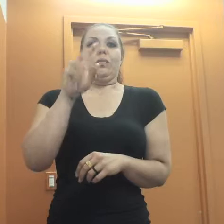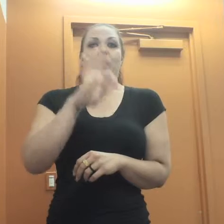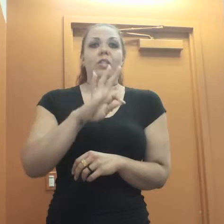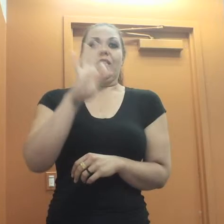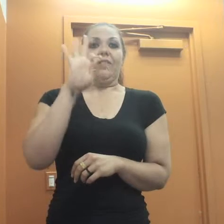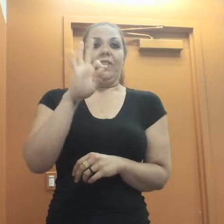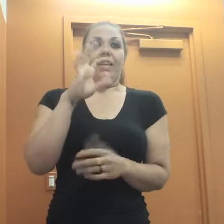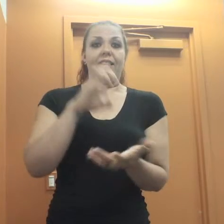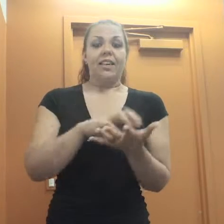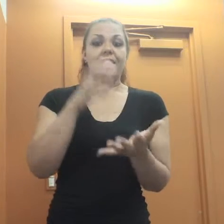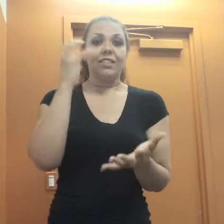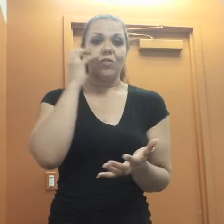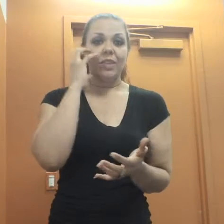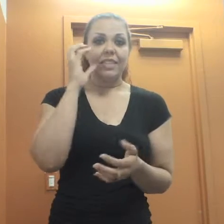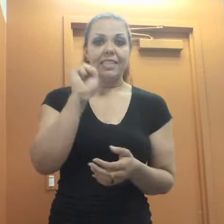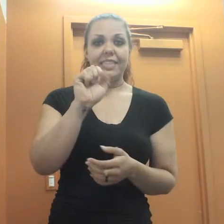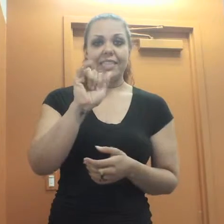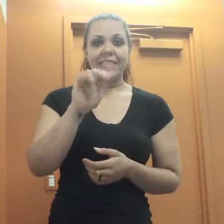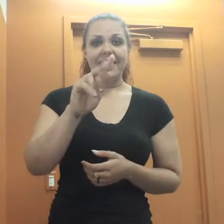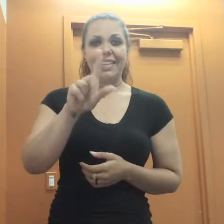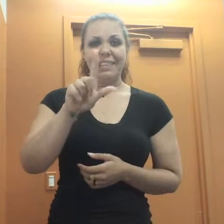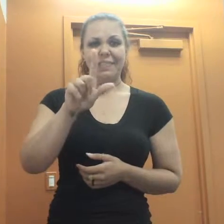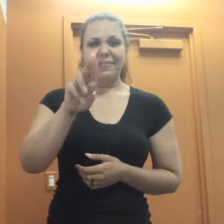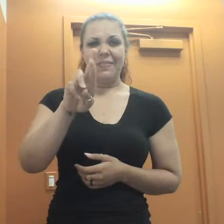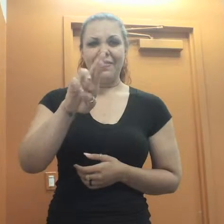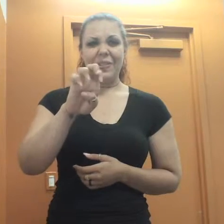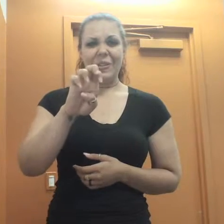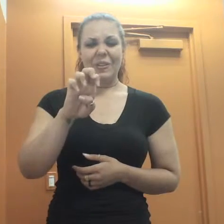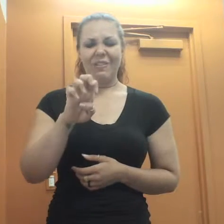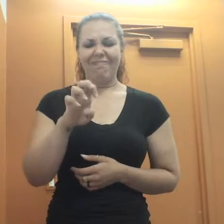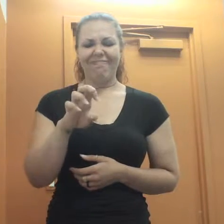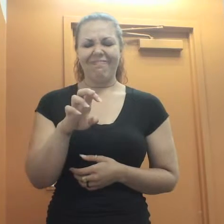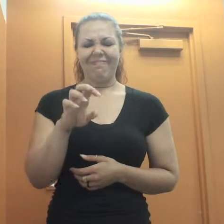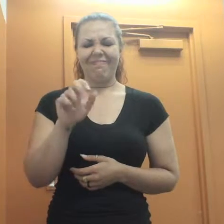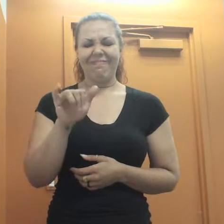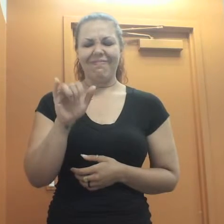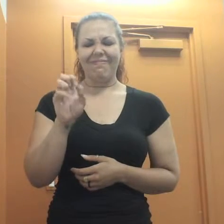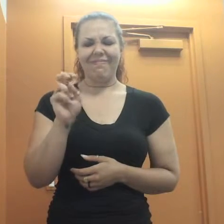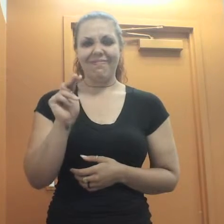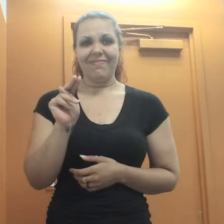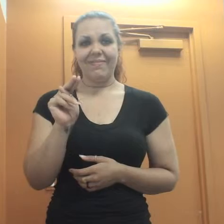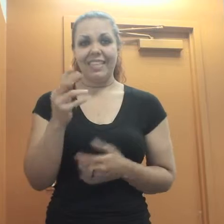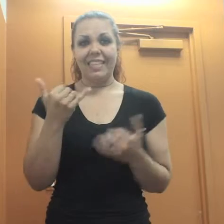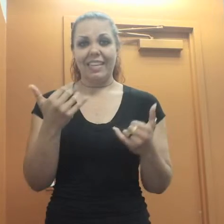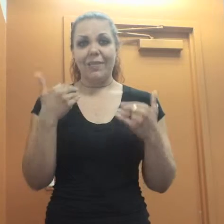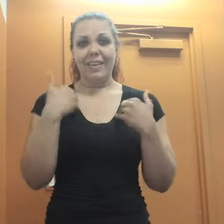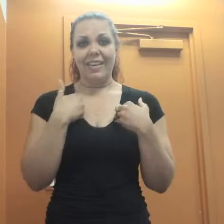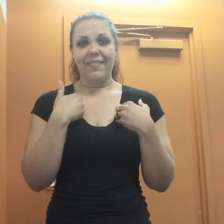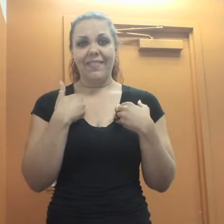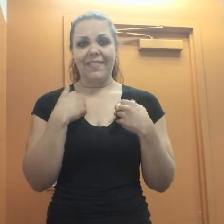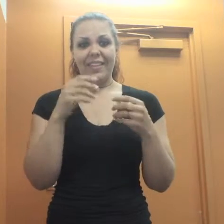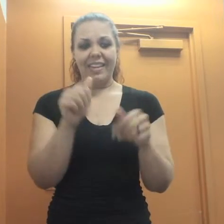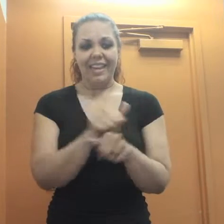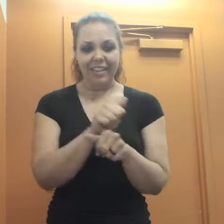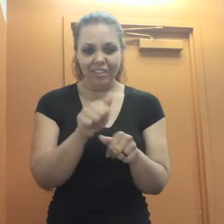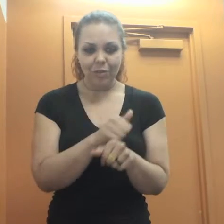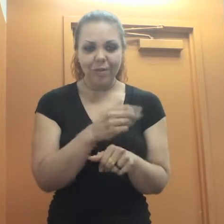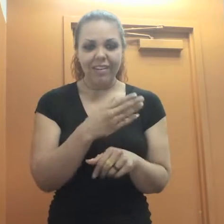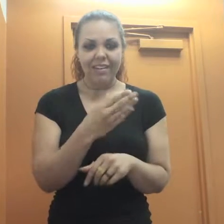ion. So all we really have now is an algebra and calculator problem. The concentration of silver